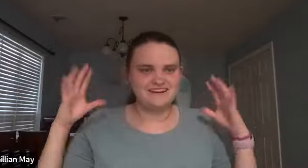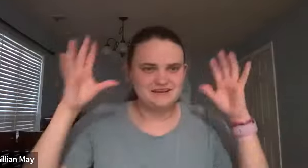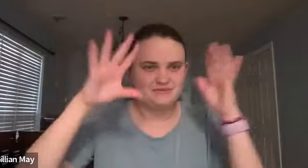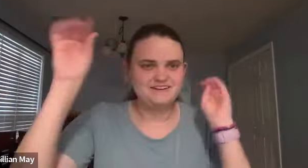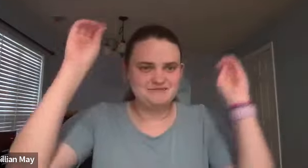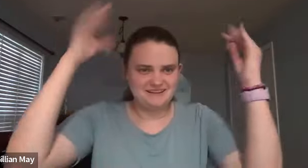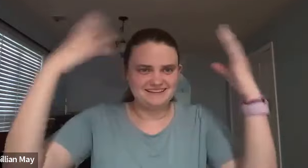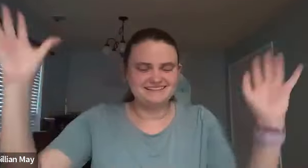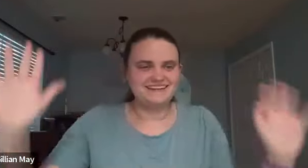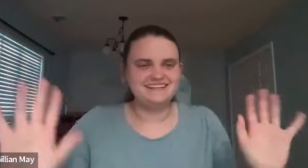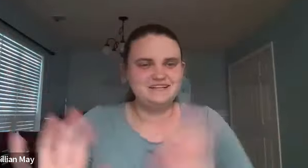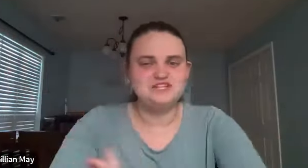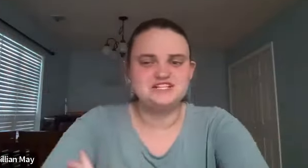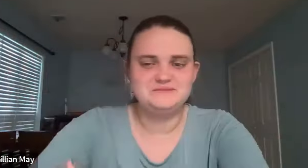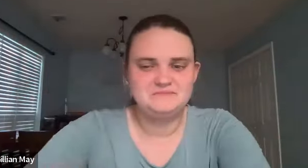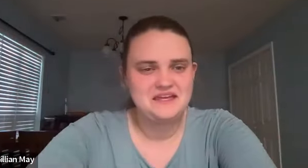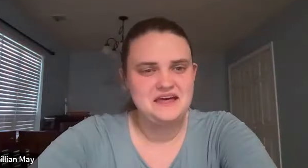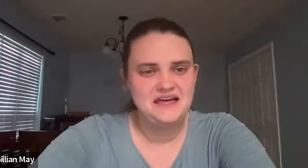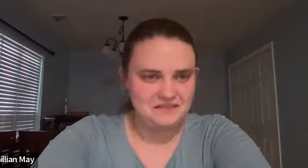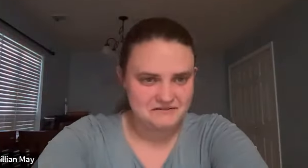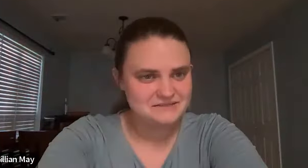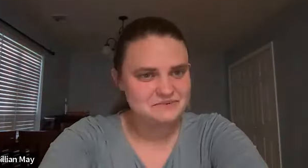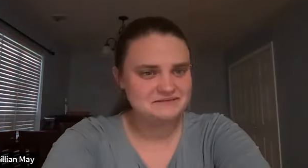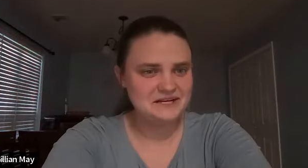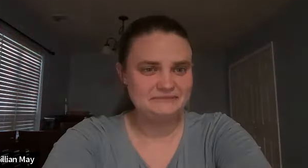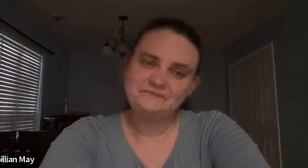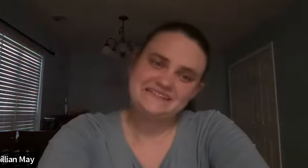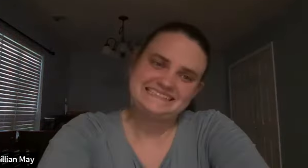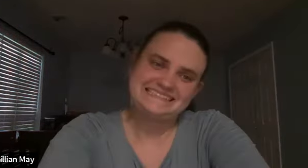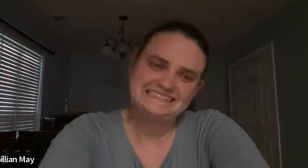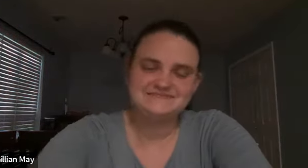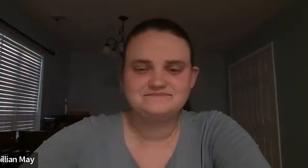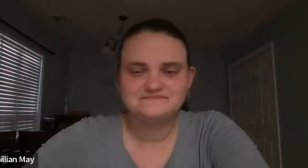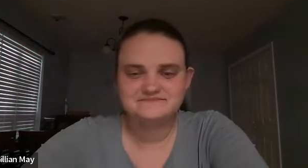I get brighter and my like lighting keeps changing. I love it, but you know.